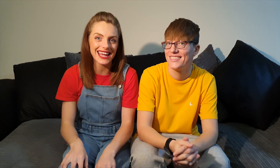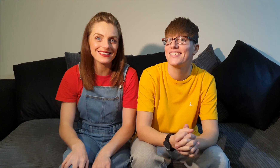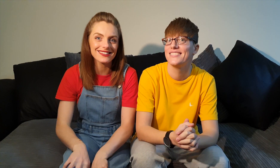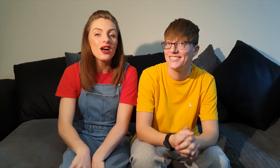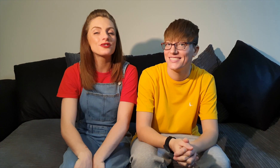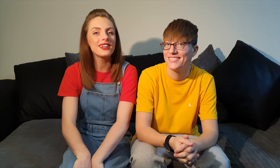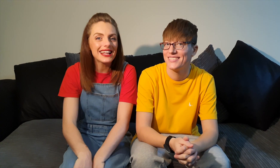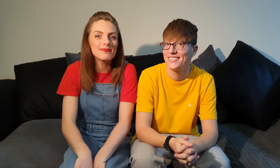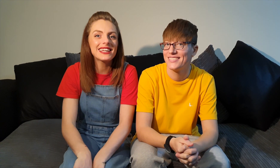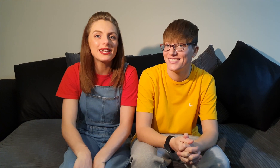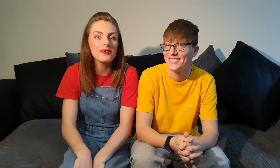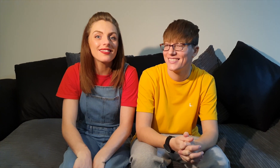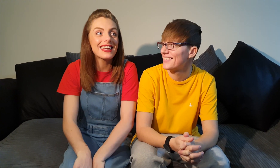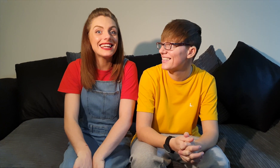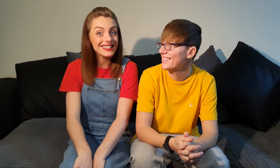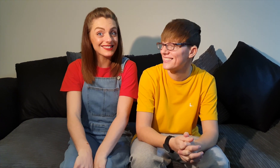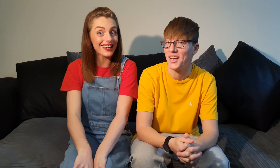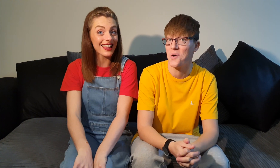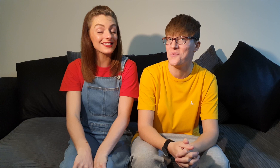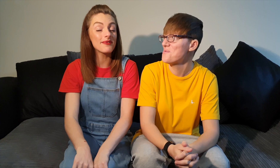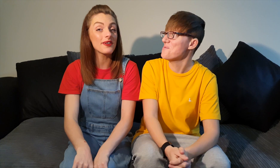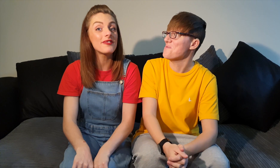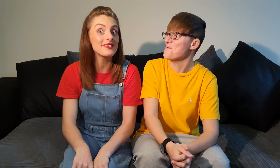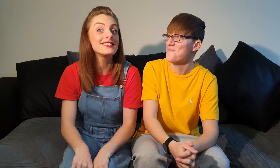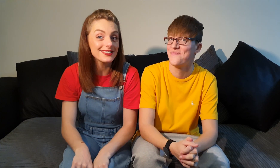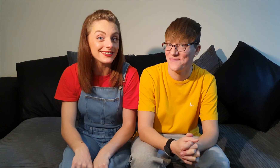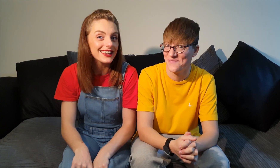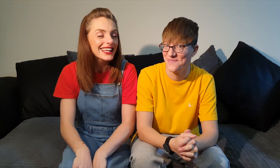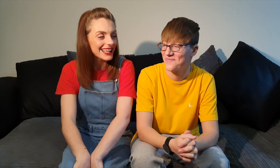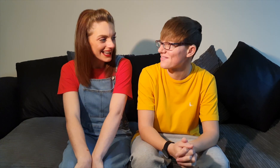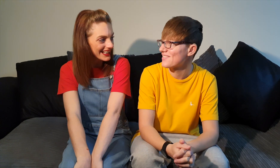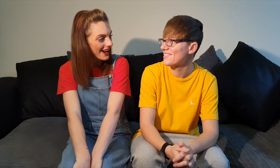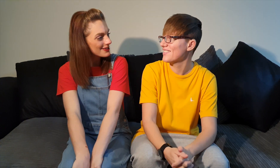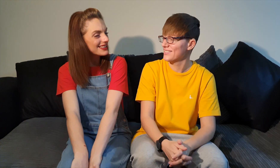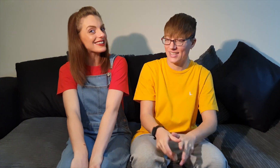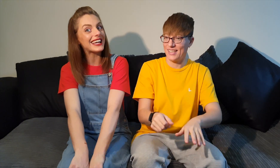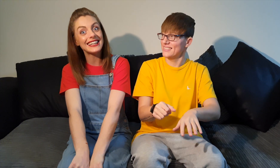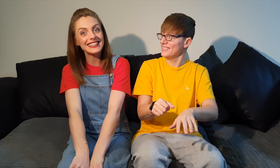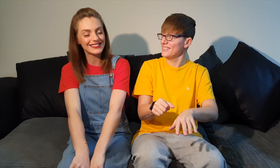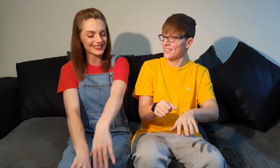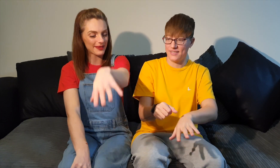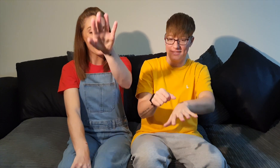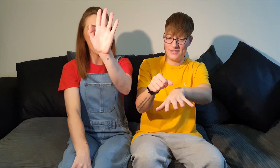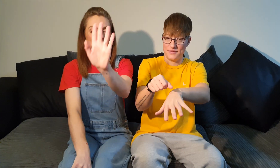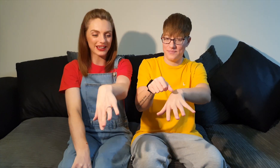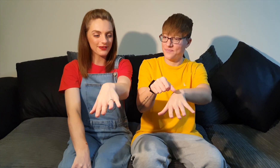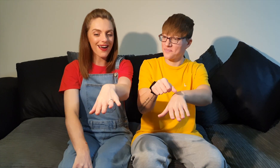dates. So let's begin with Easter. That's coming up very soon. Kelly-Ann, how do we sign Easter? Back of your